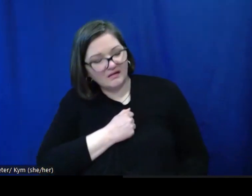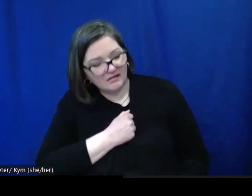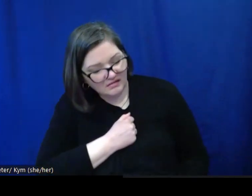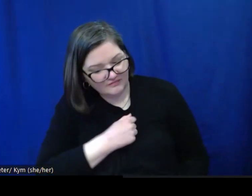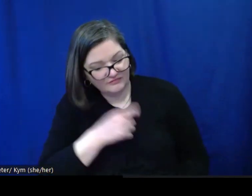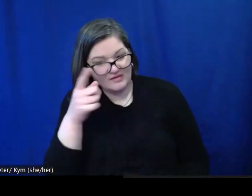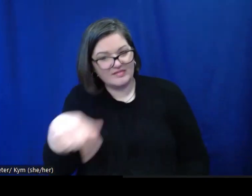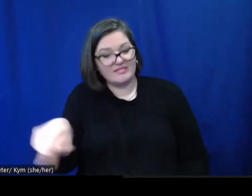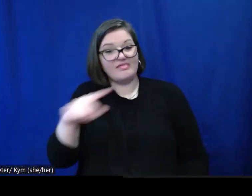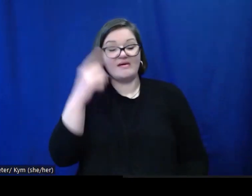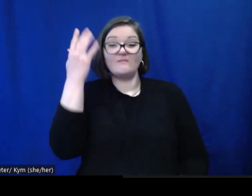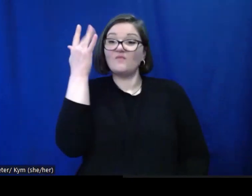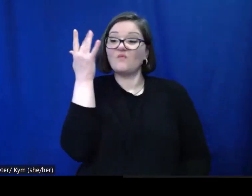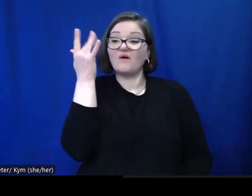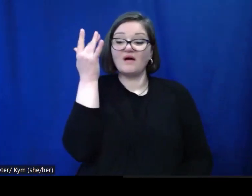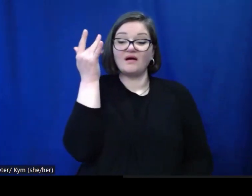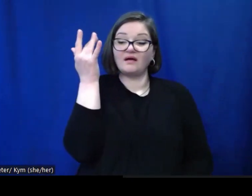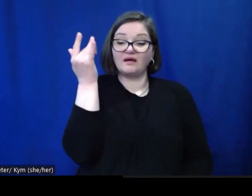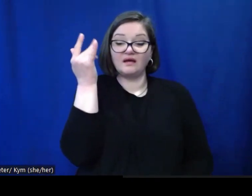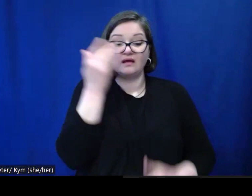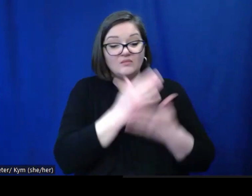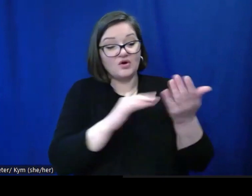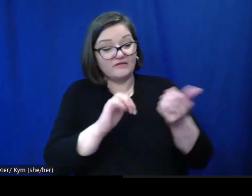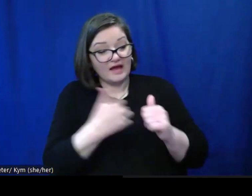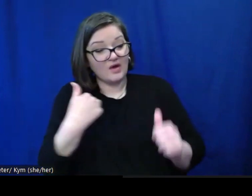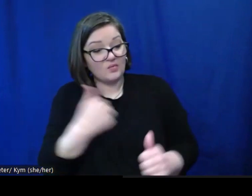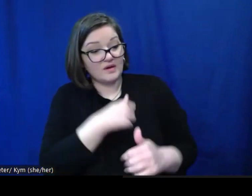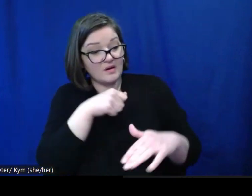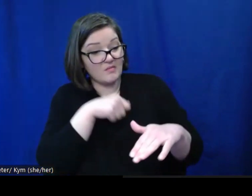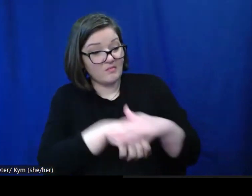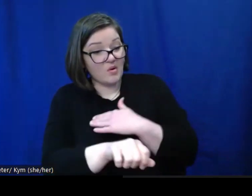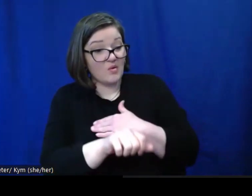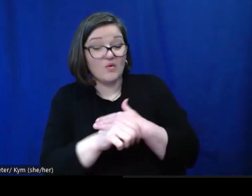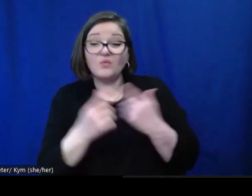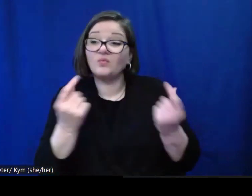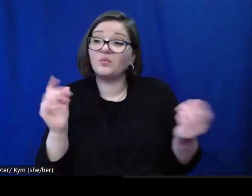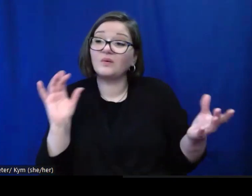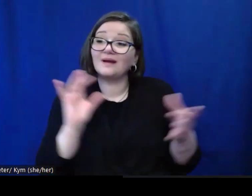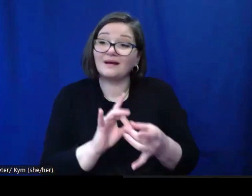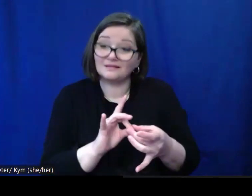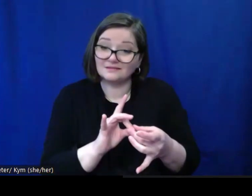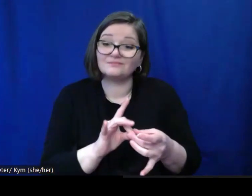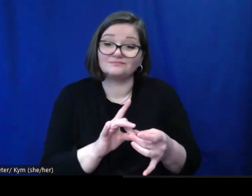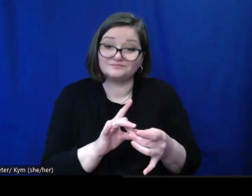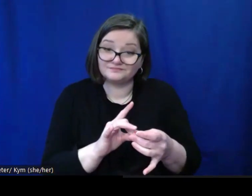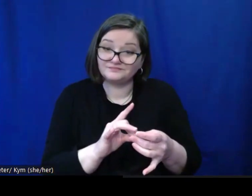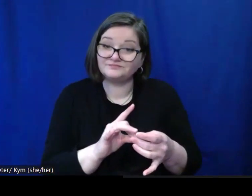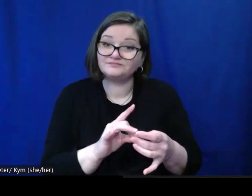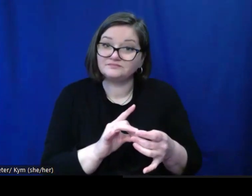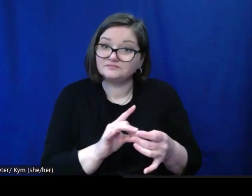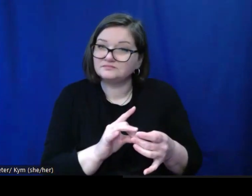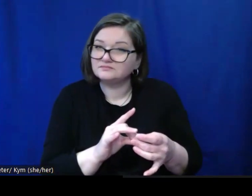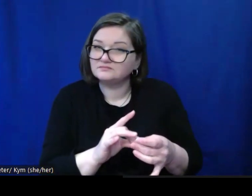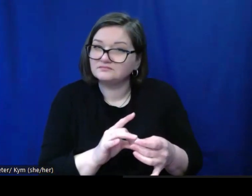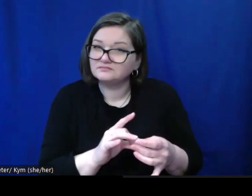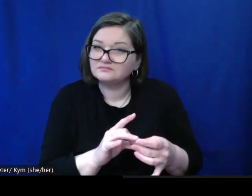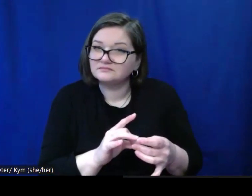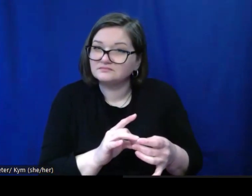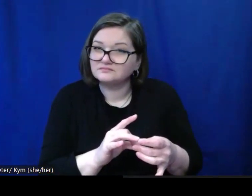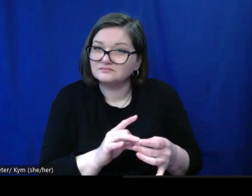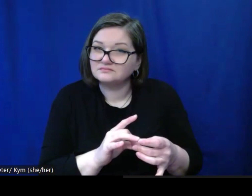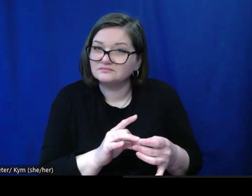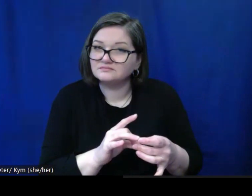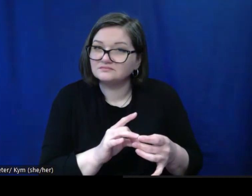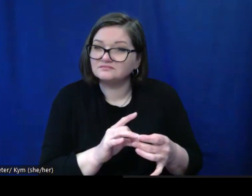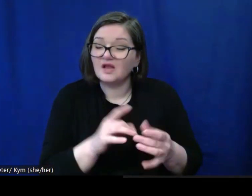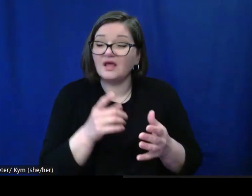of how we are born is to connect. That is inborn to us. And what they've learned